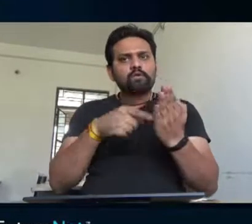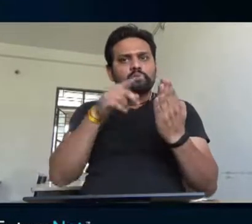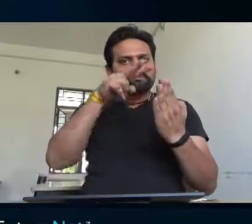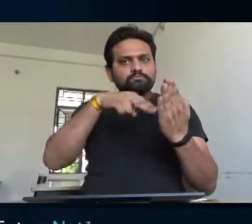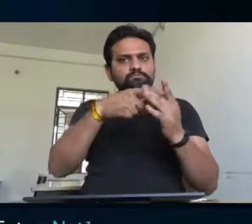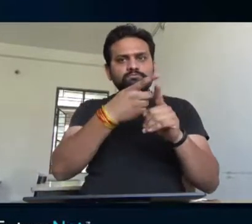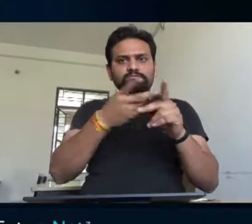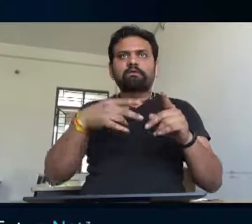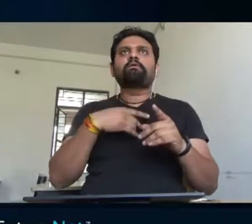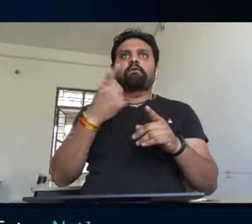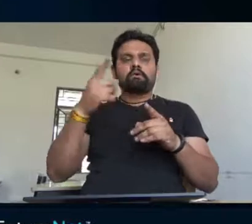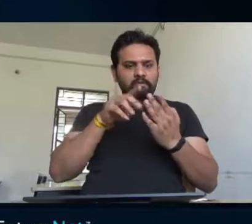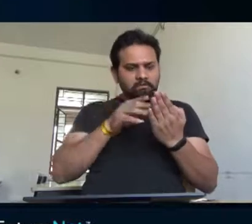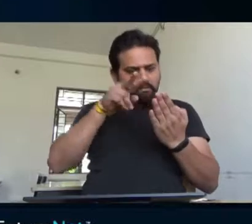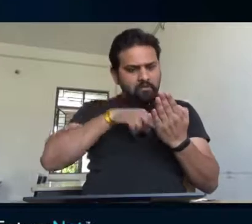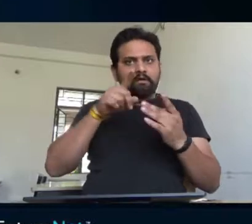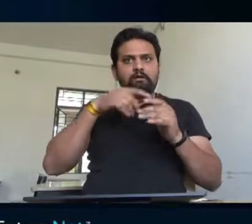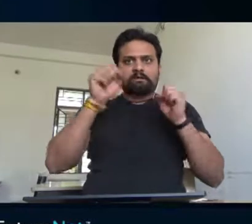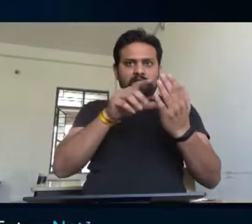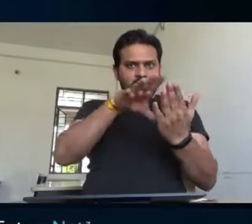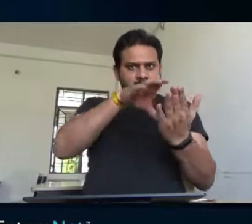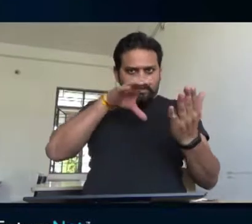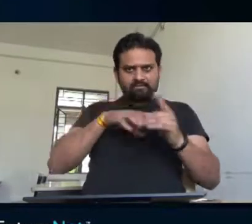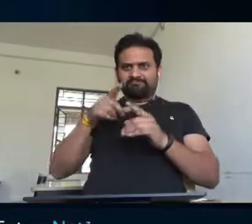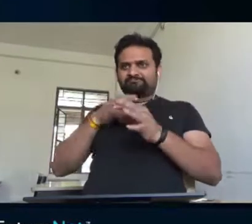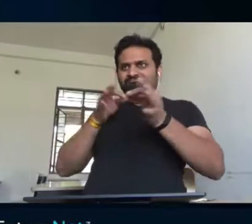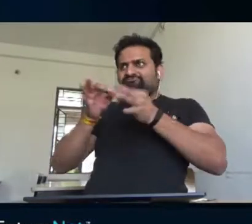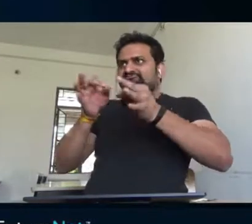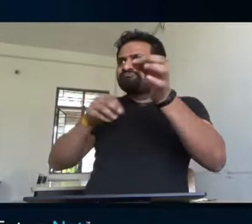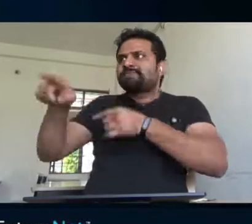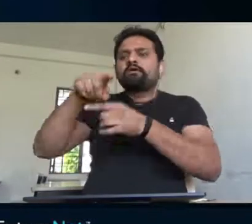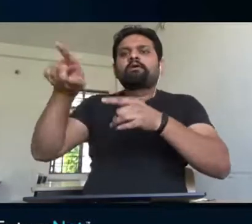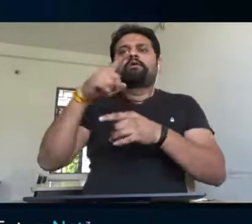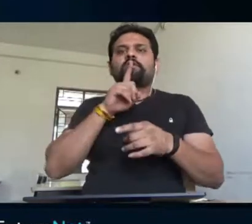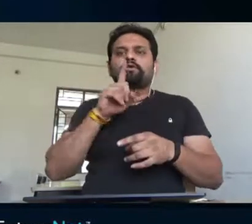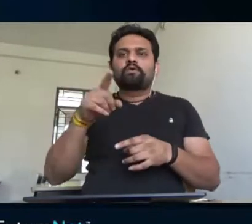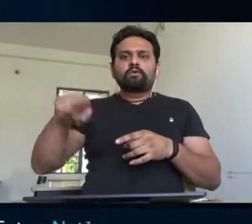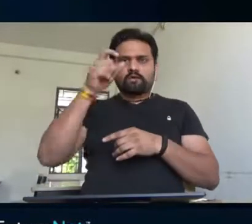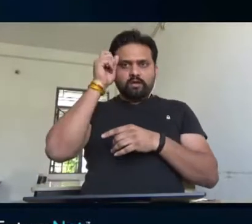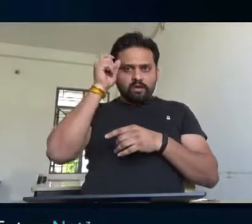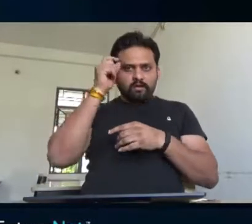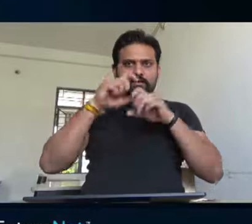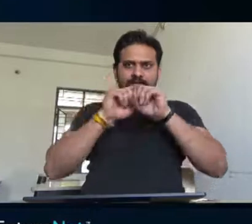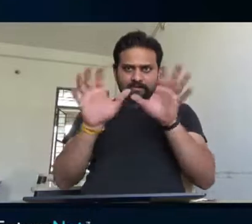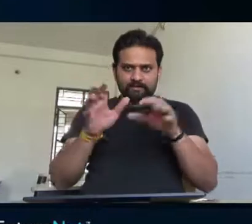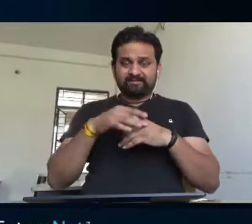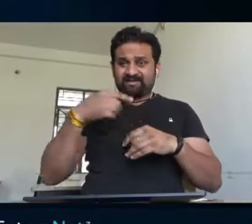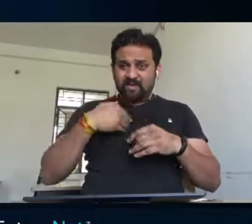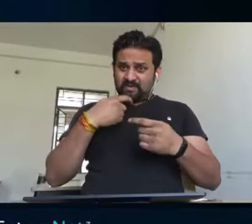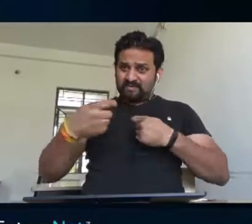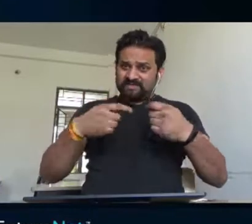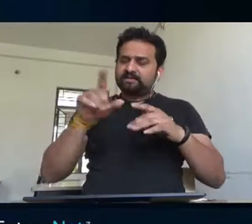people and use for your own presentations. People will follow you, because this is emotional, and our business is